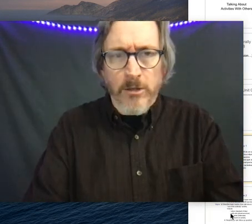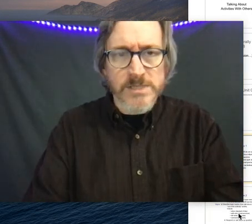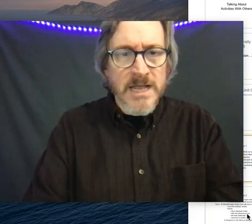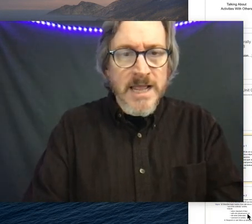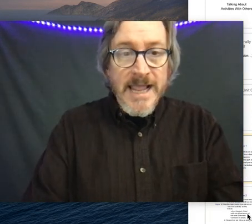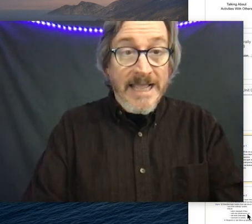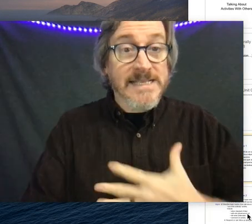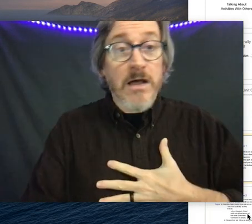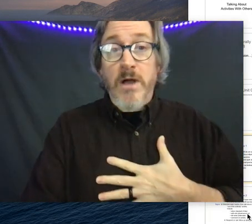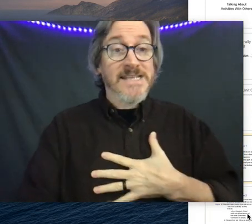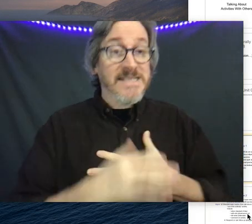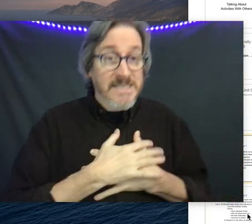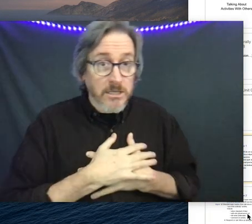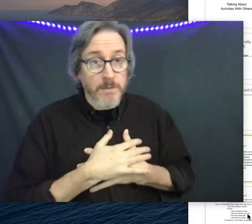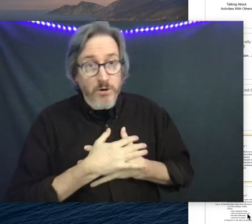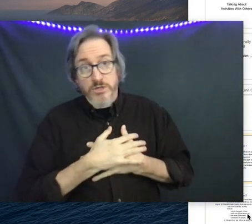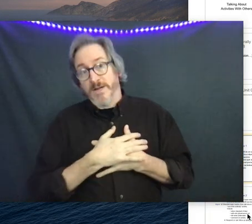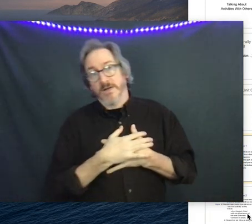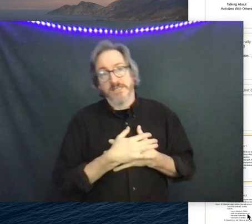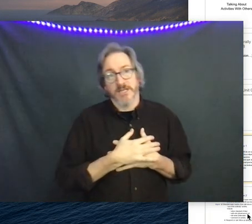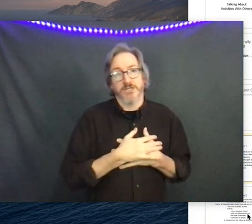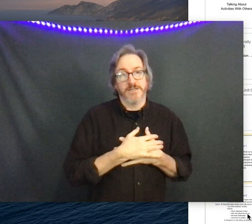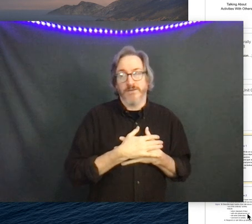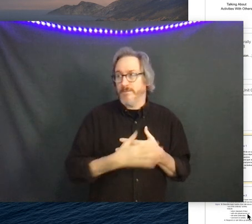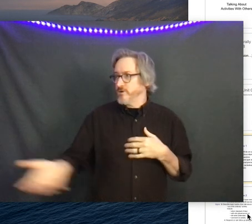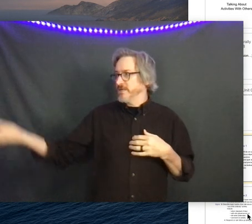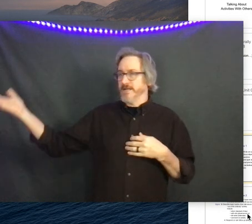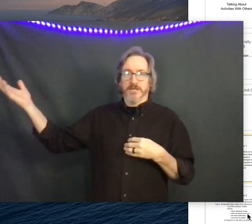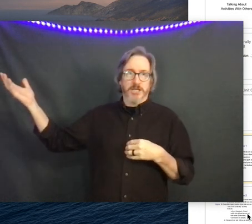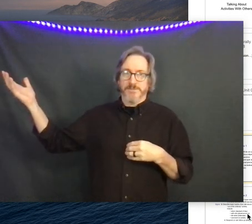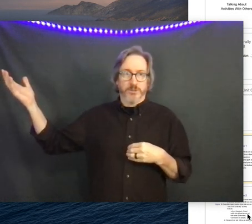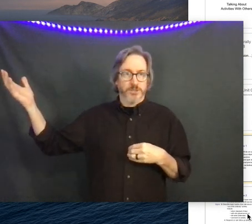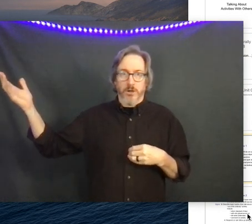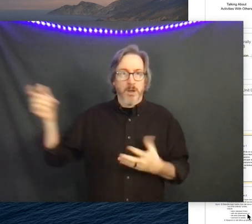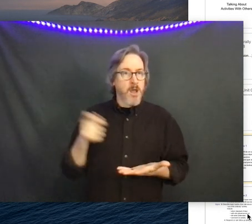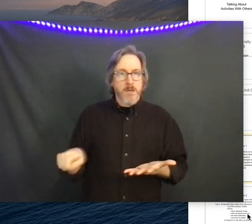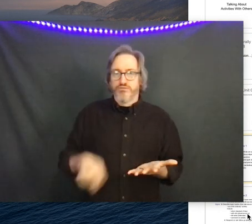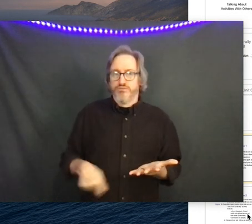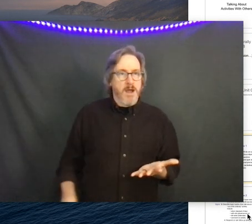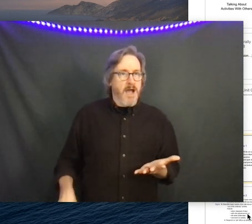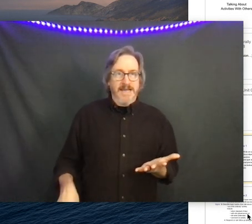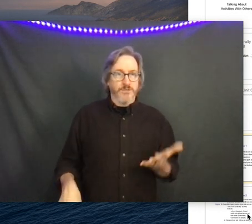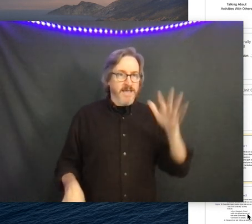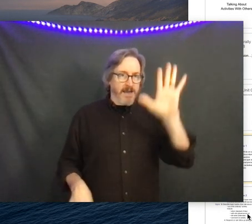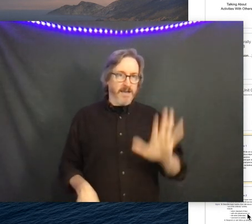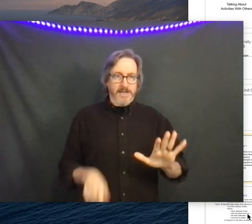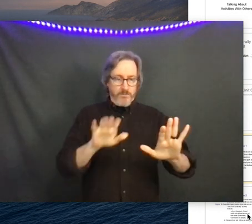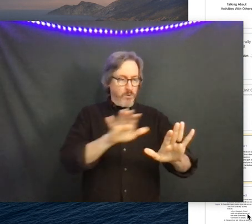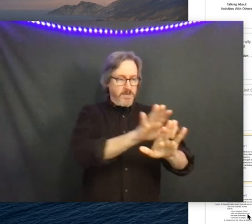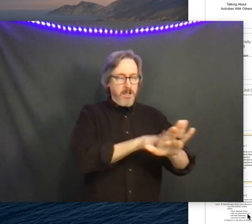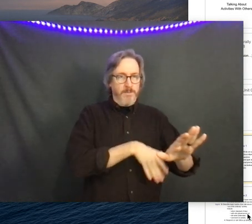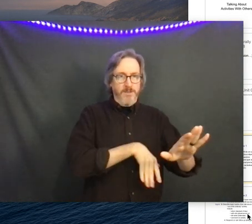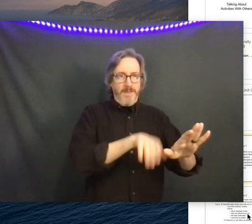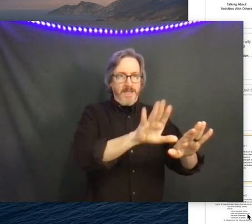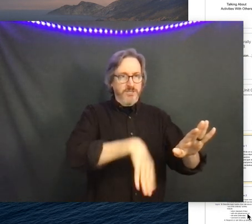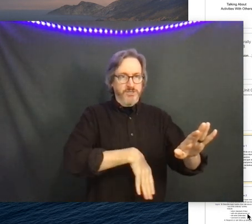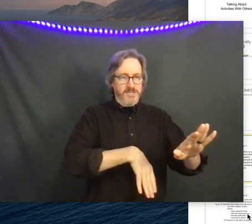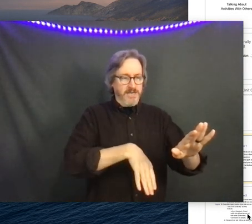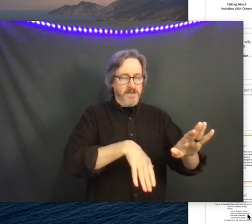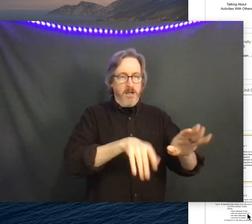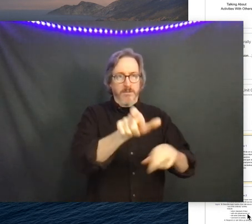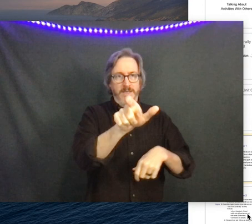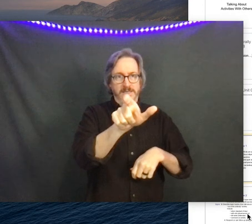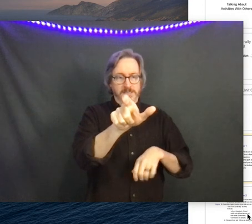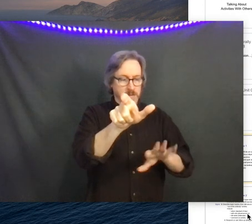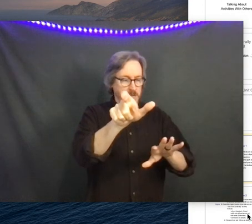always helps. It's how I still approach my translations. If I'm translating a Shakespeare show, I do that. Like one column on the page,